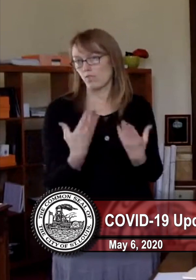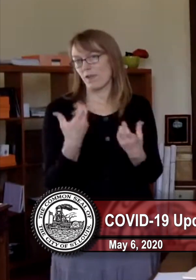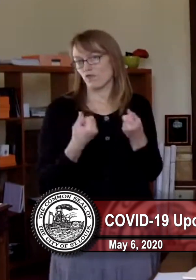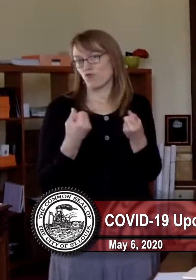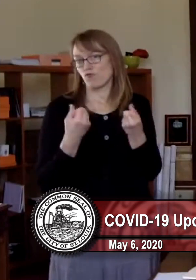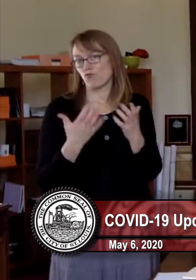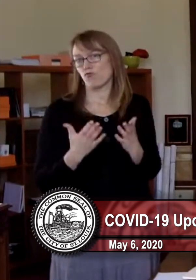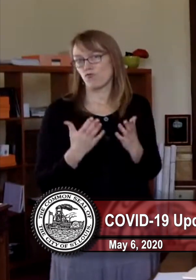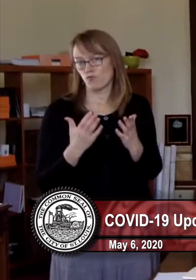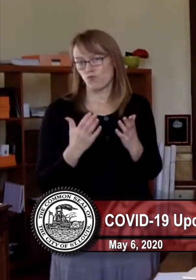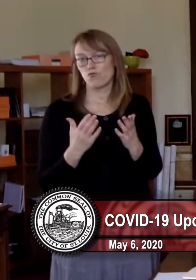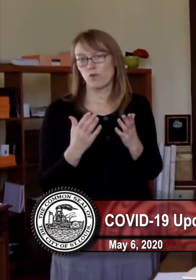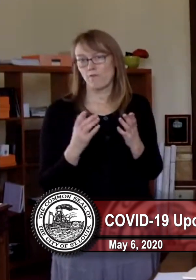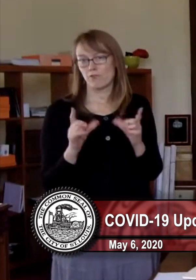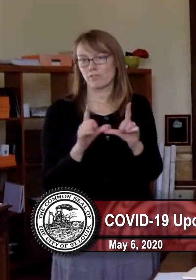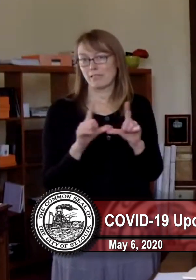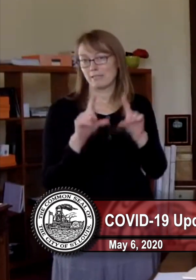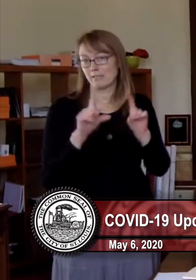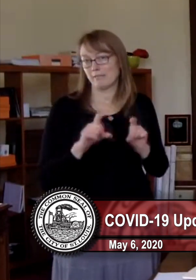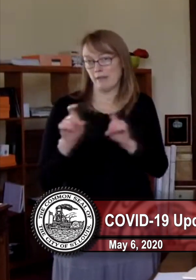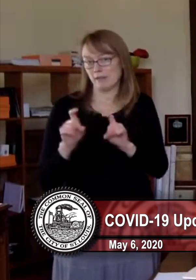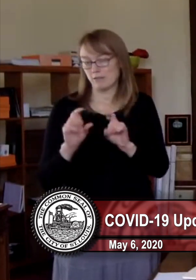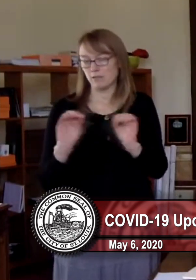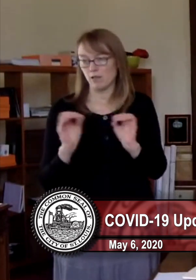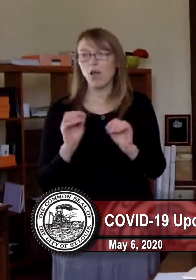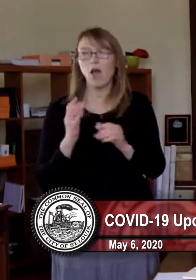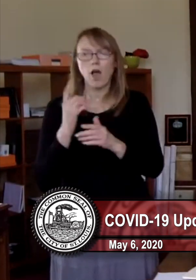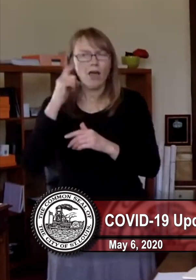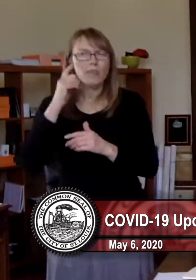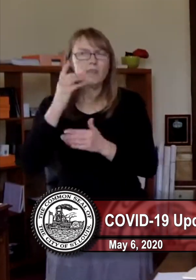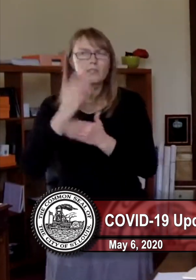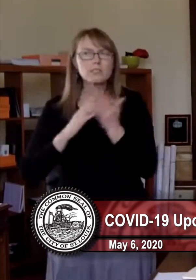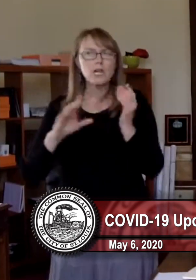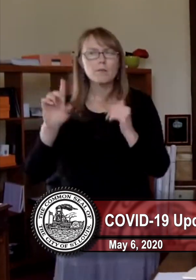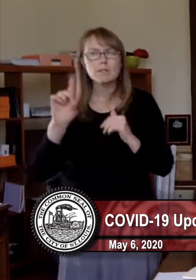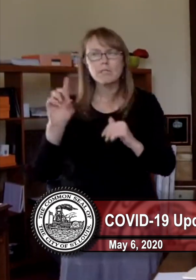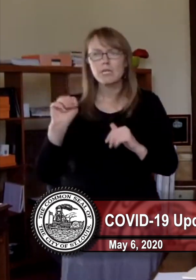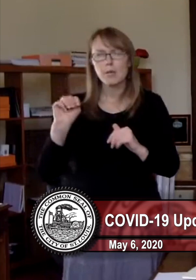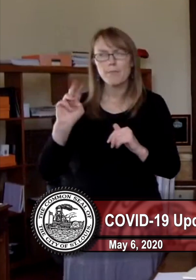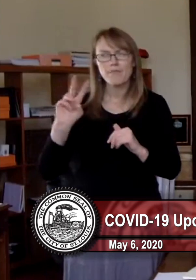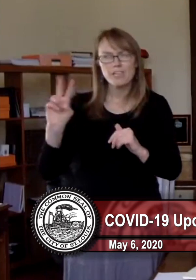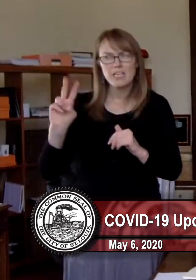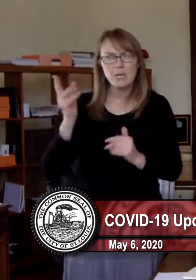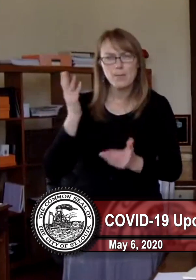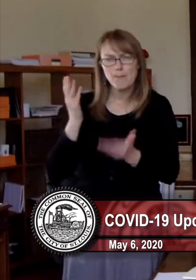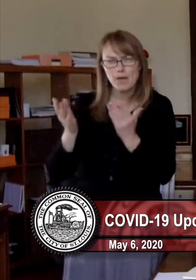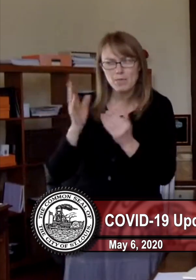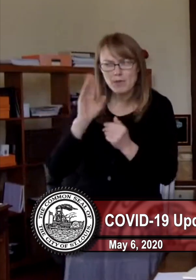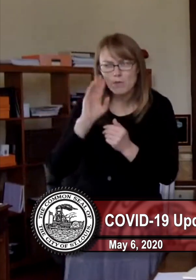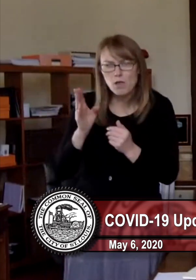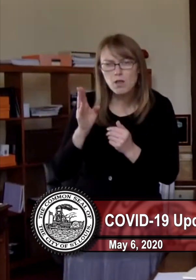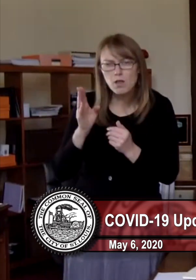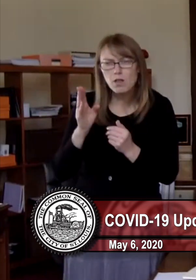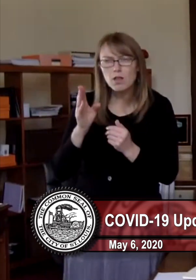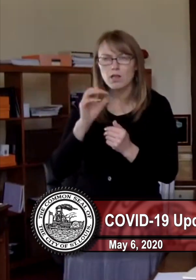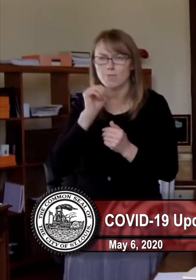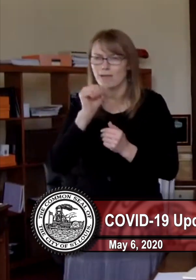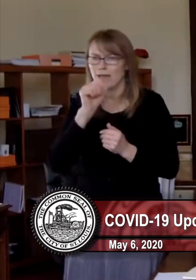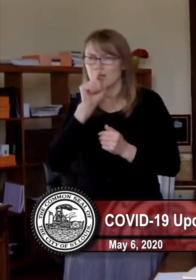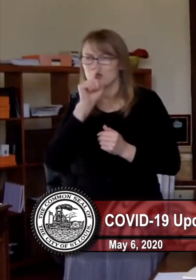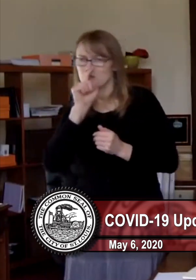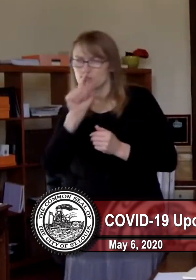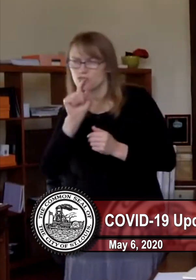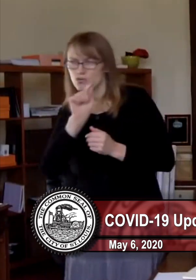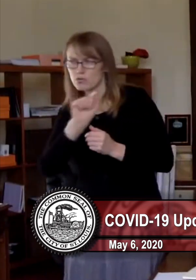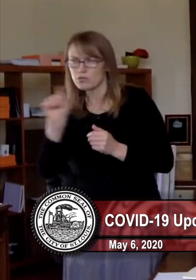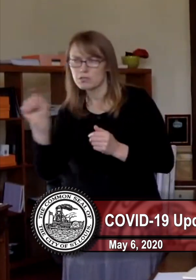Some of the DMV offices in the state may be giving driver's tests. I'm uncertain about that. We could look that up. Whether or not you'll